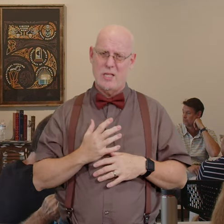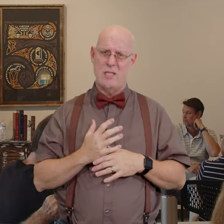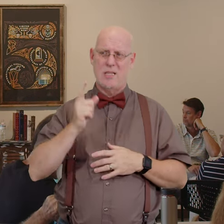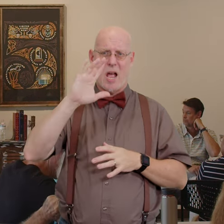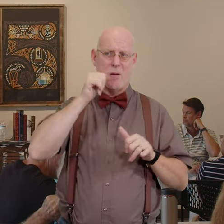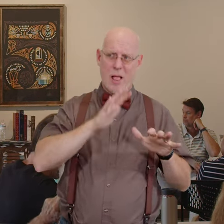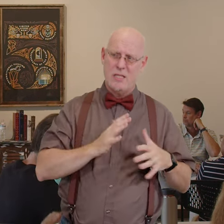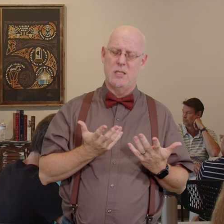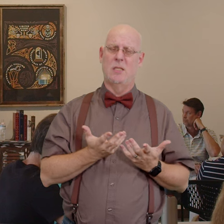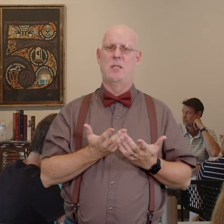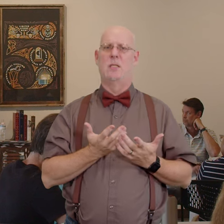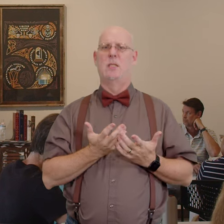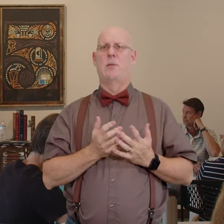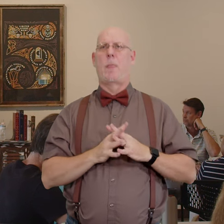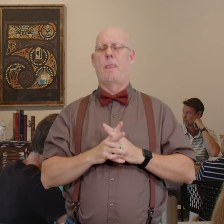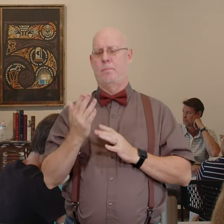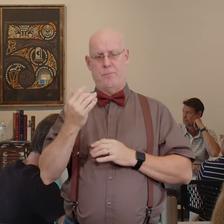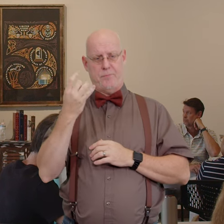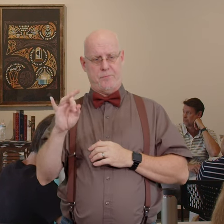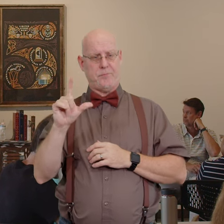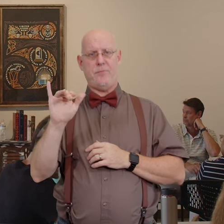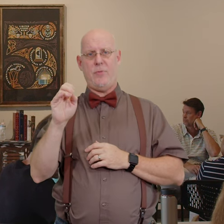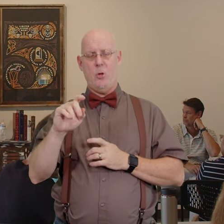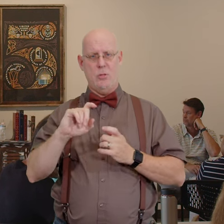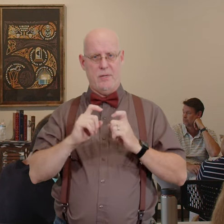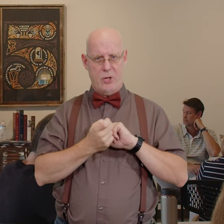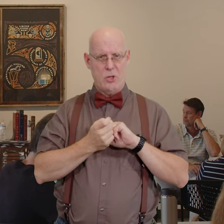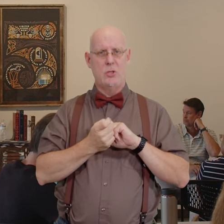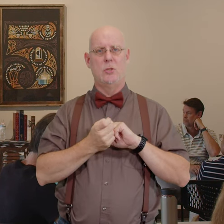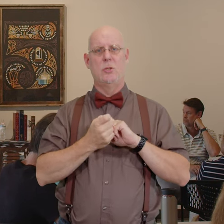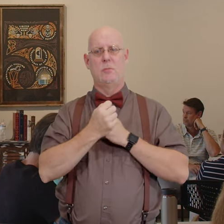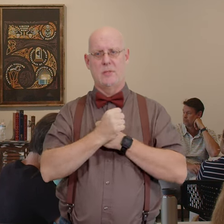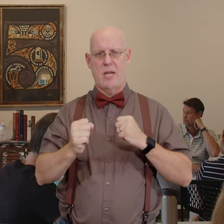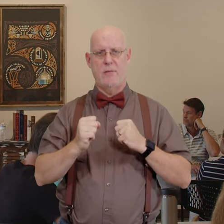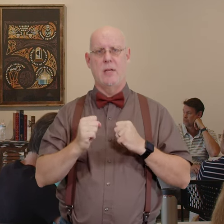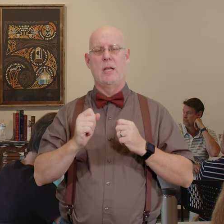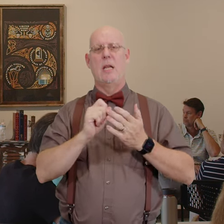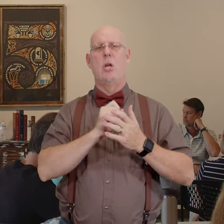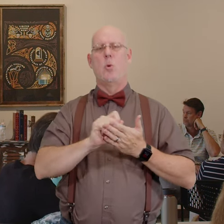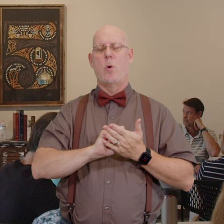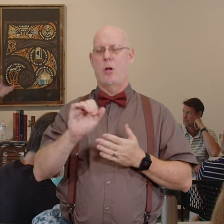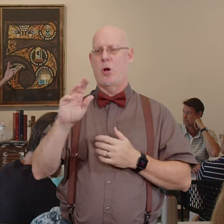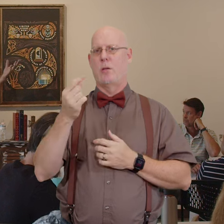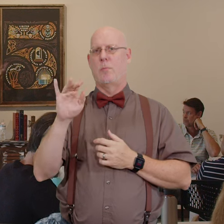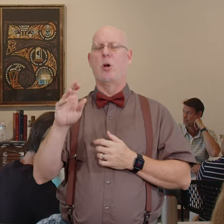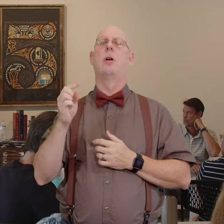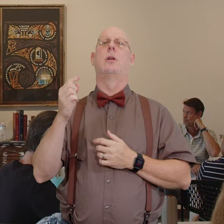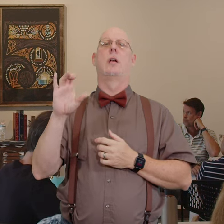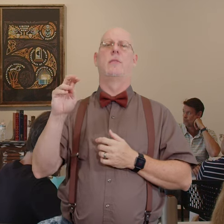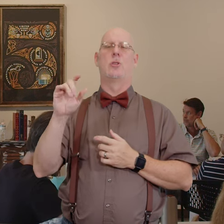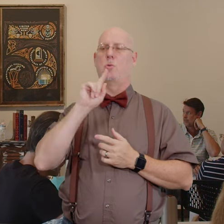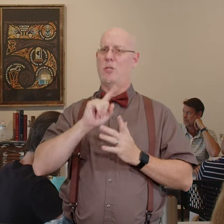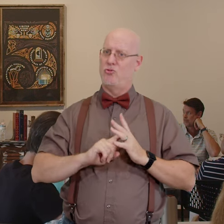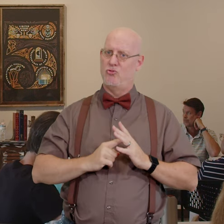grace, God's favor? And then 1518, Luther's converted. helps to pen the Augsburg Confession, 1521. That's